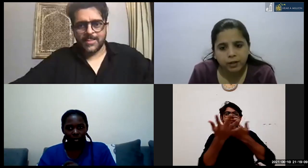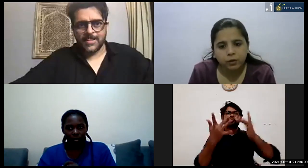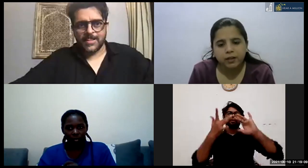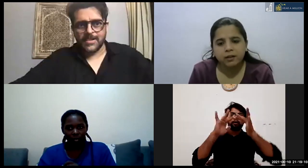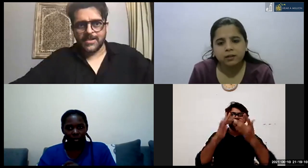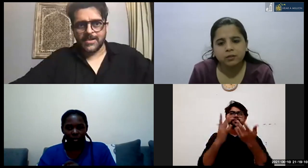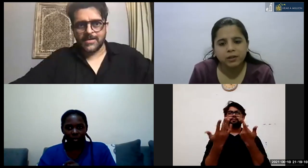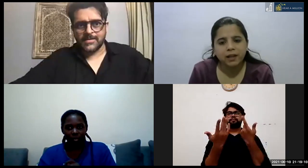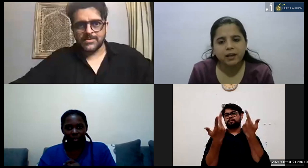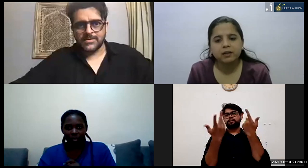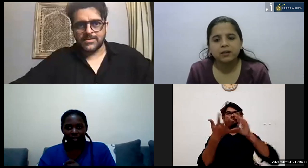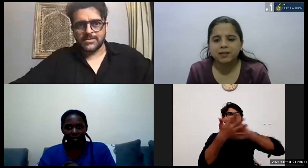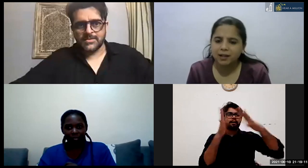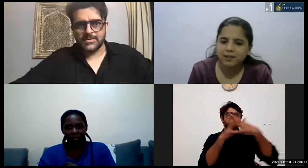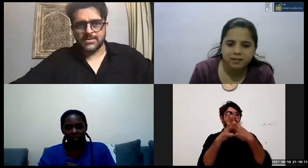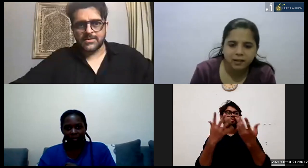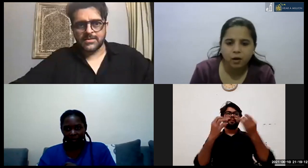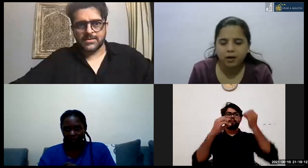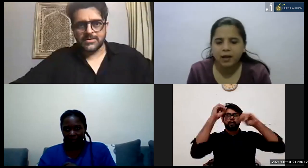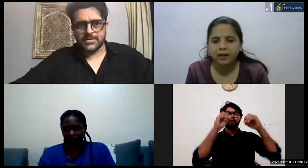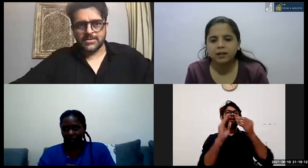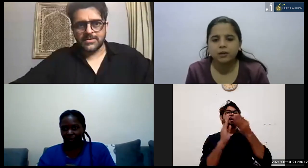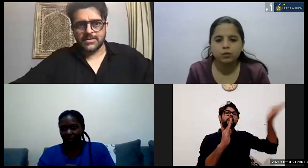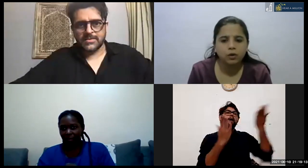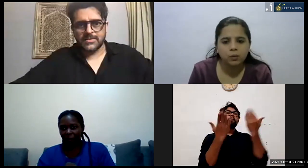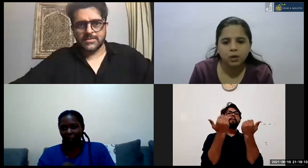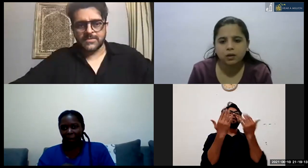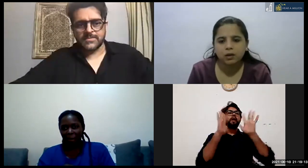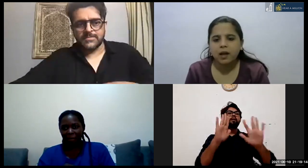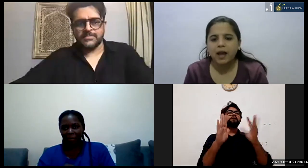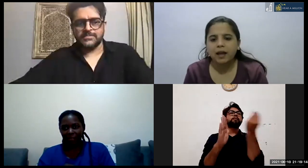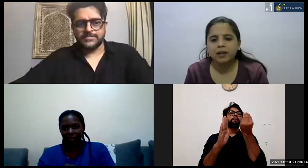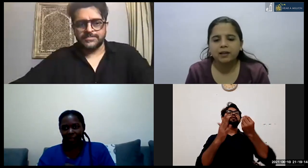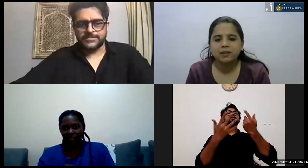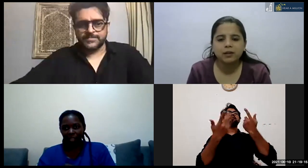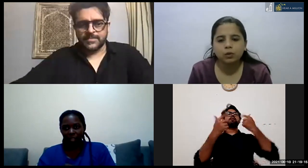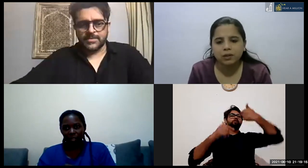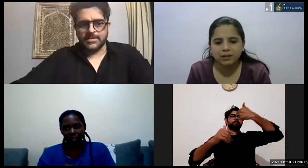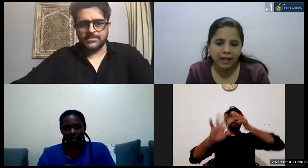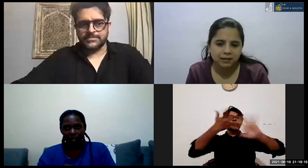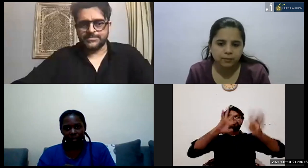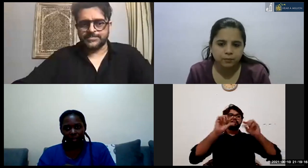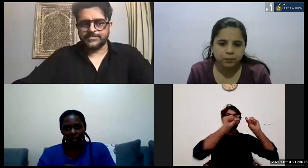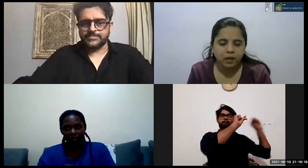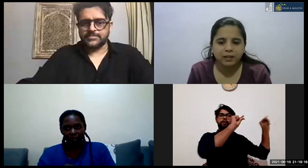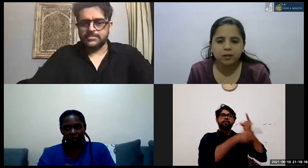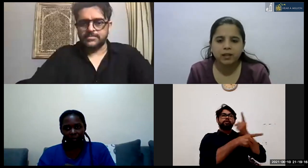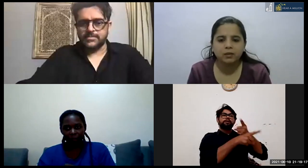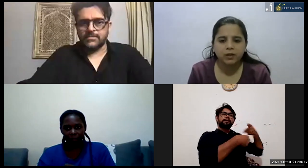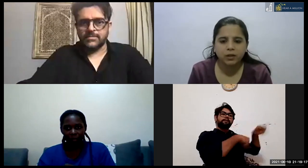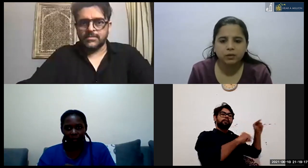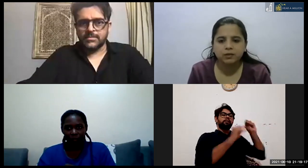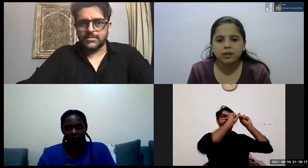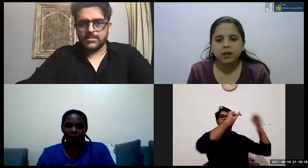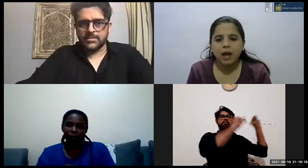from 14 to 18 years old, they can discuss easily online, they can do the homework, and they can easily Google the things, and they can